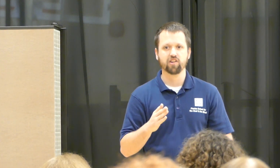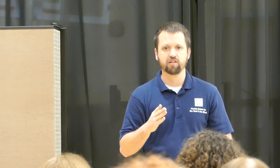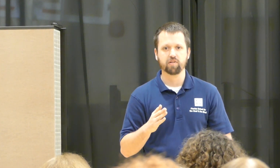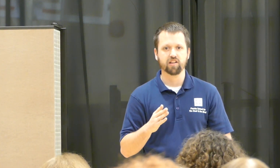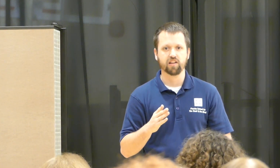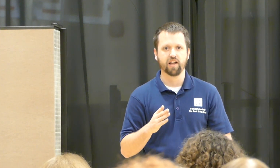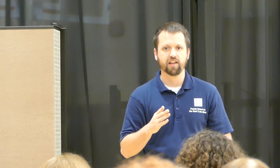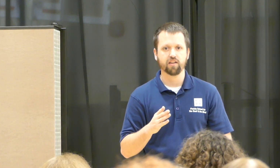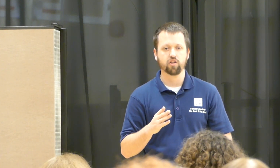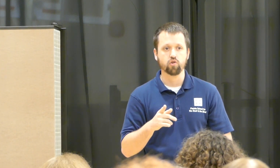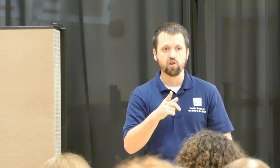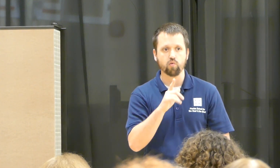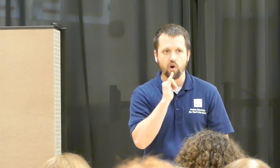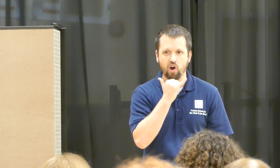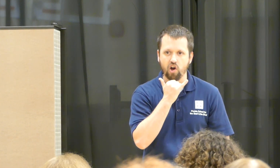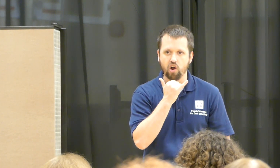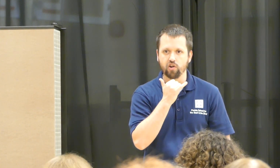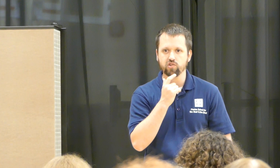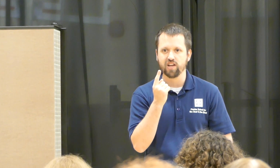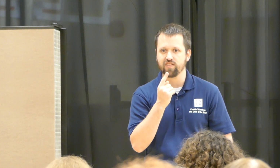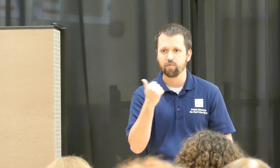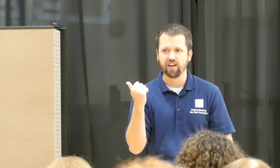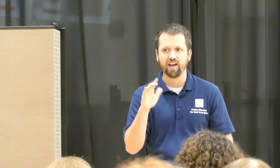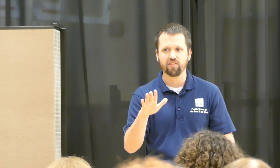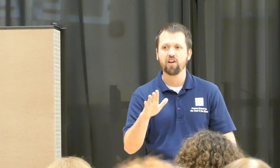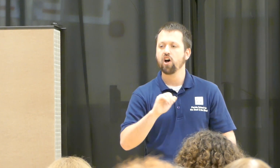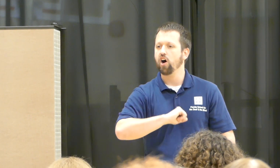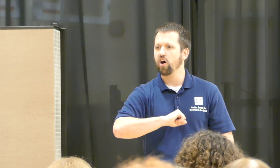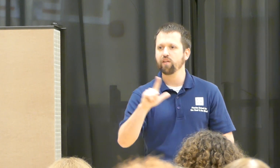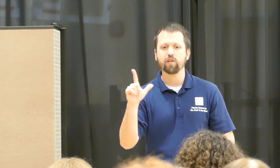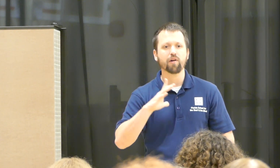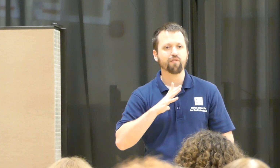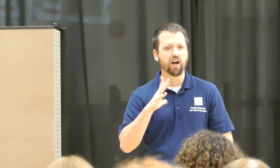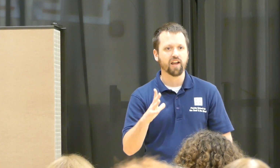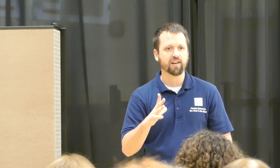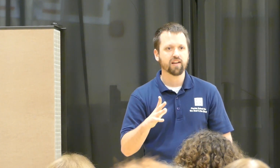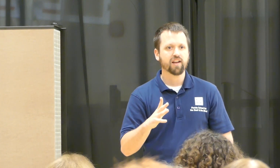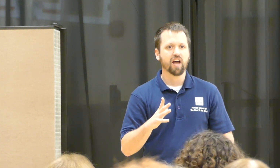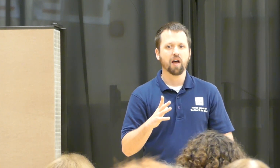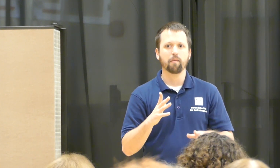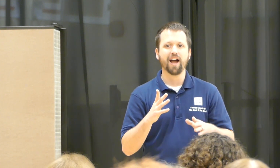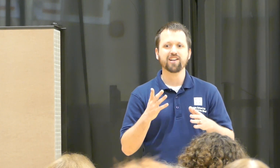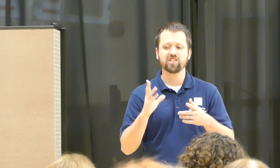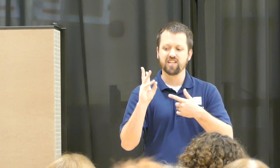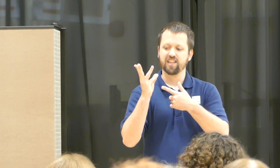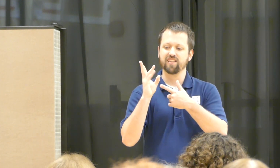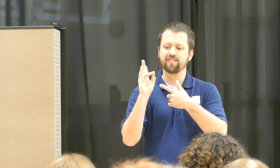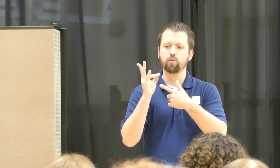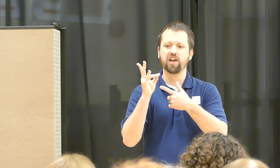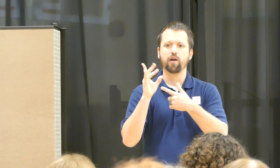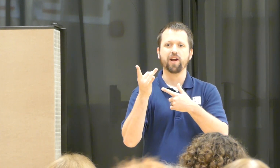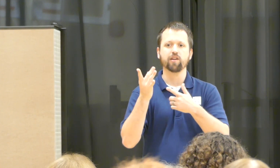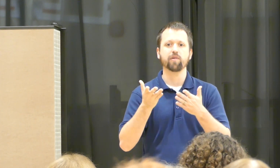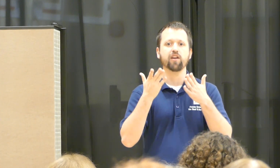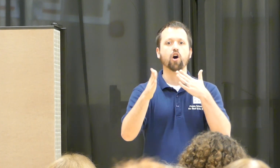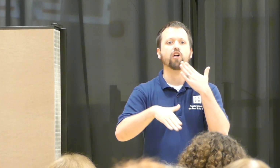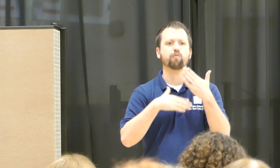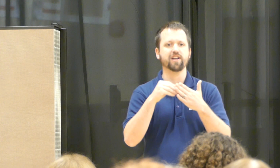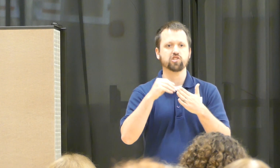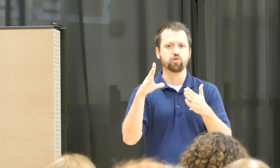to be like, you did it wrong or you signed something else. All of them are fine. I just think this is the way I recommend all of my students